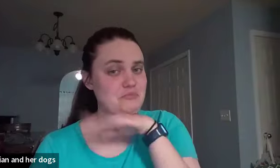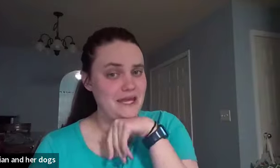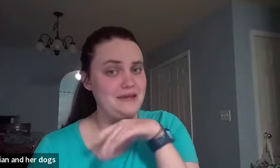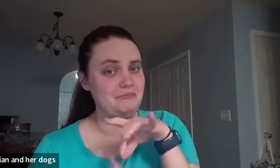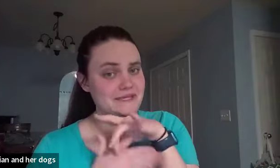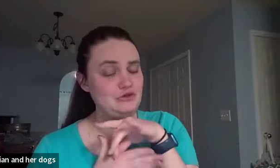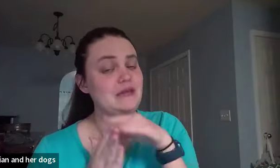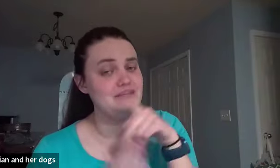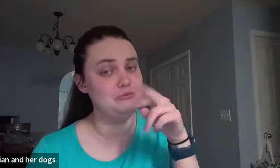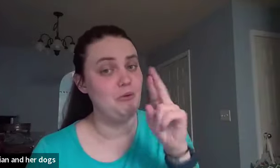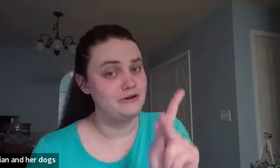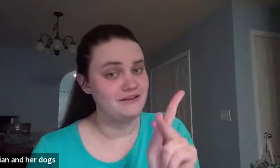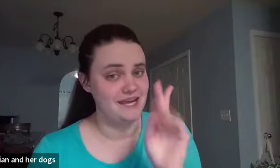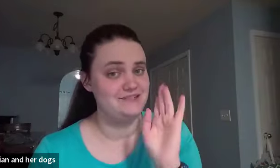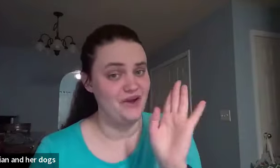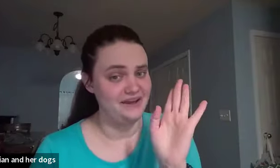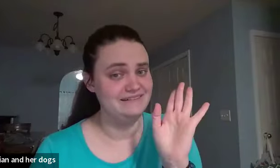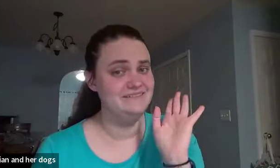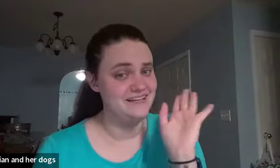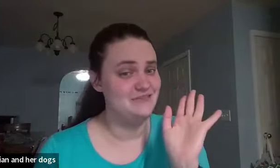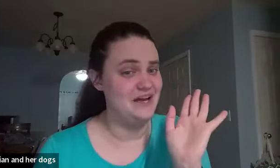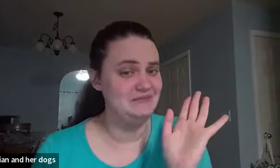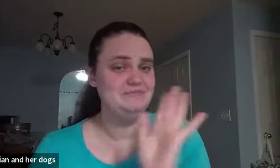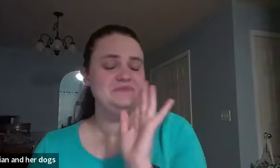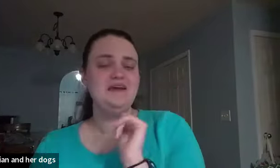do pig meat, you can do pork. That is fine. That is fine.